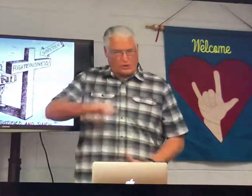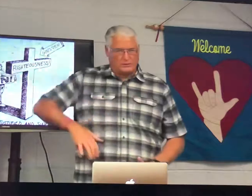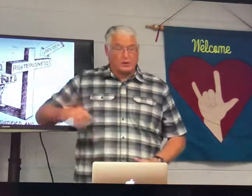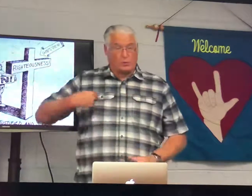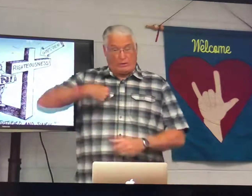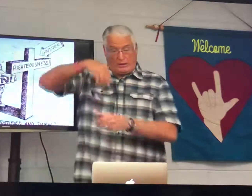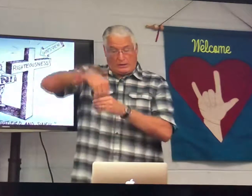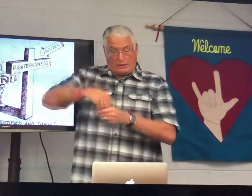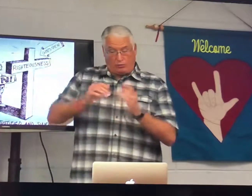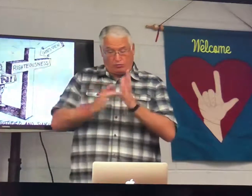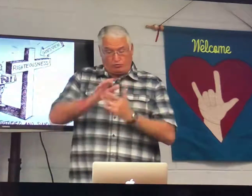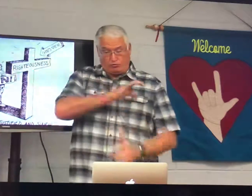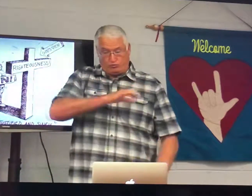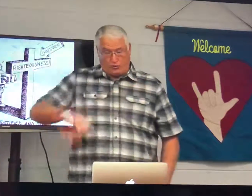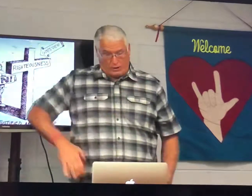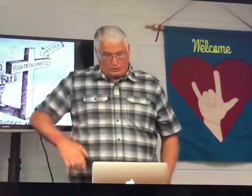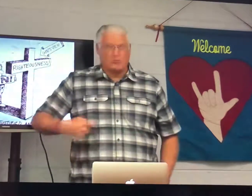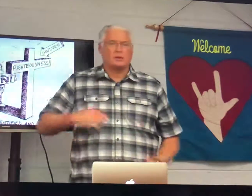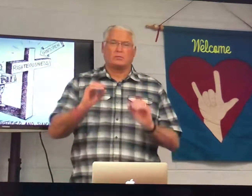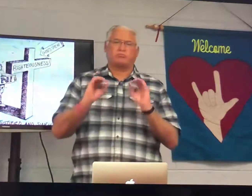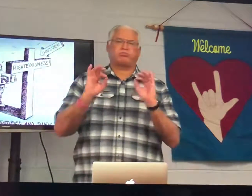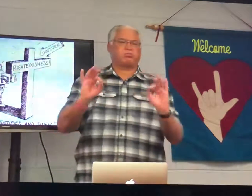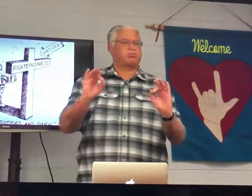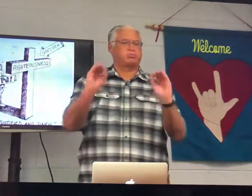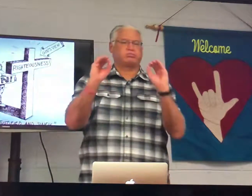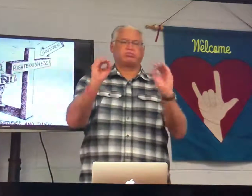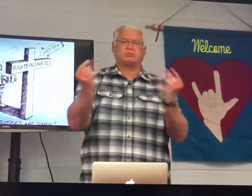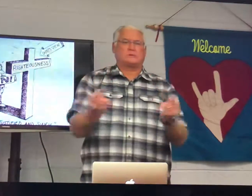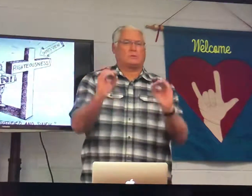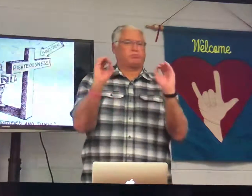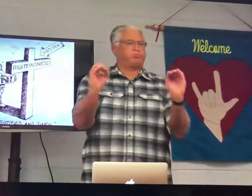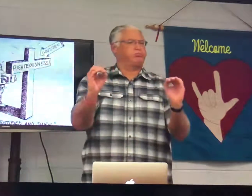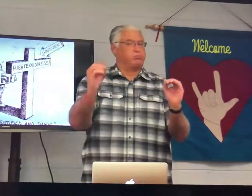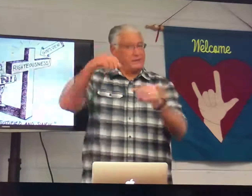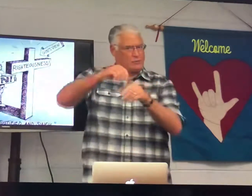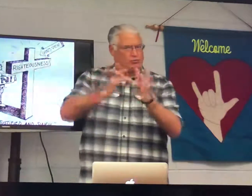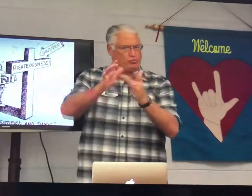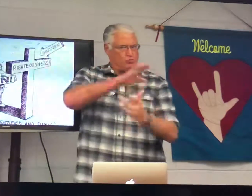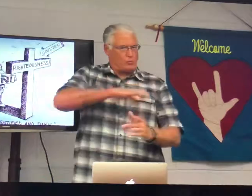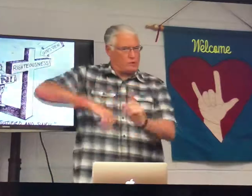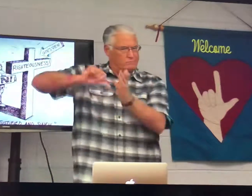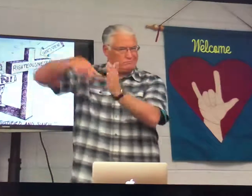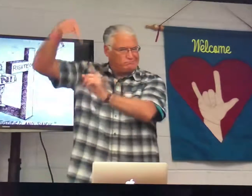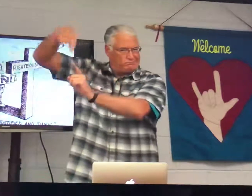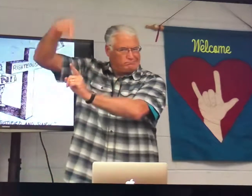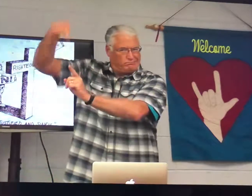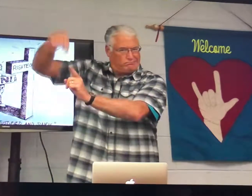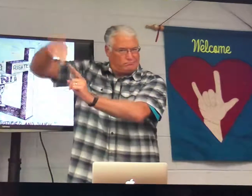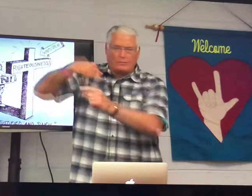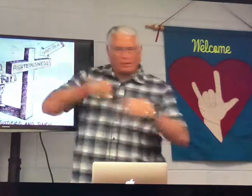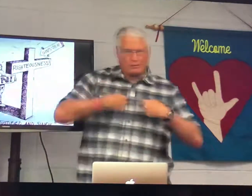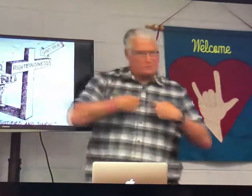mango island slushie. I can taste the peach. I can taste the mango. Oh my God, the brain